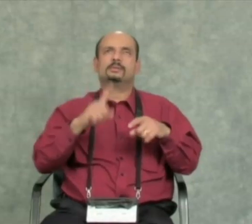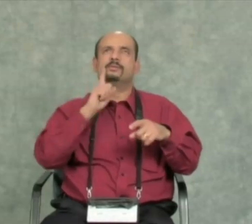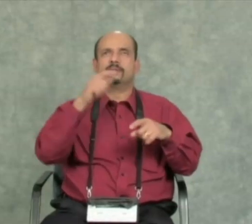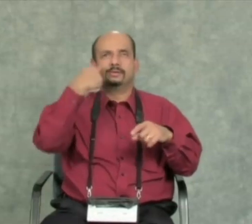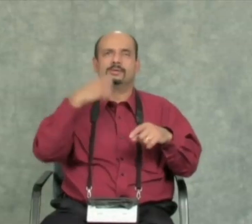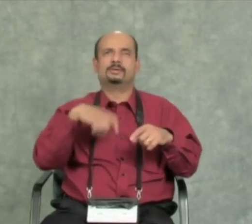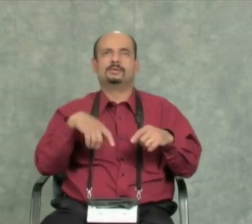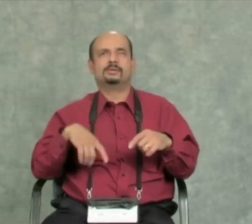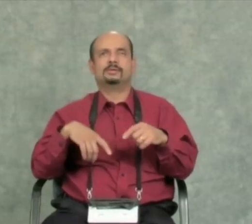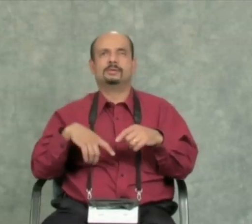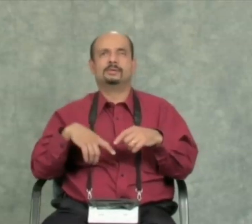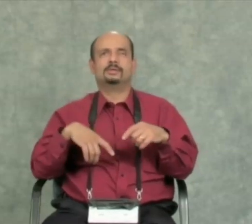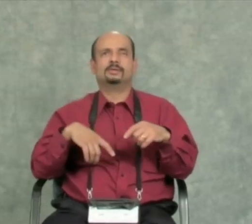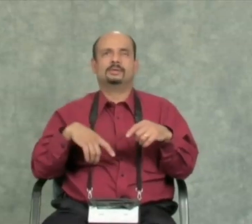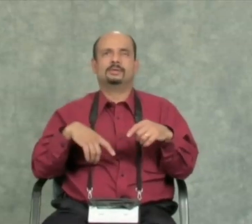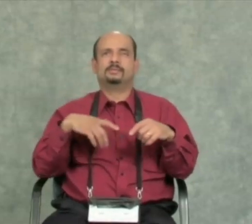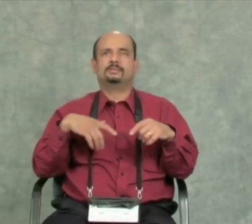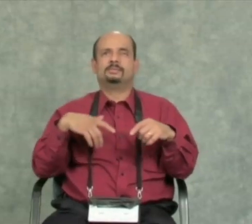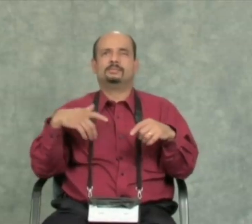And it can help with work, so it's really cool.